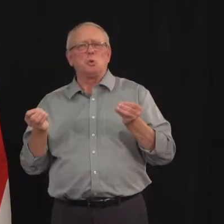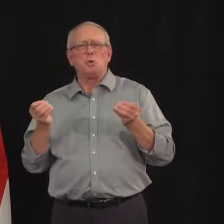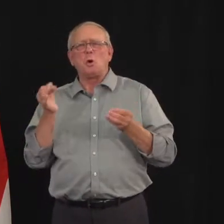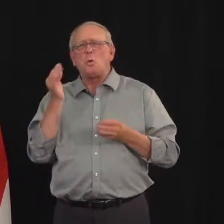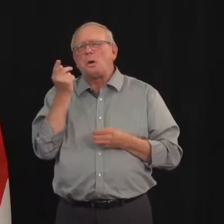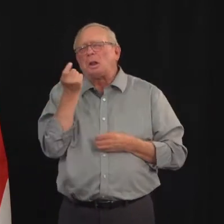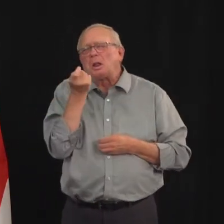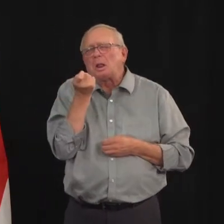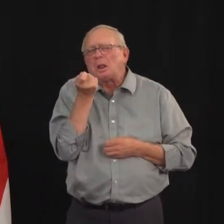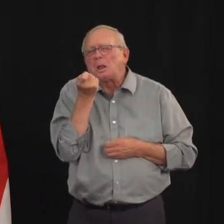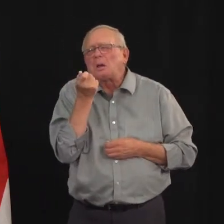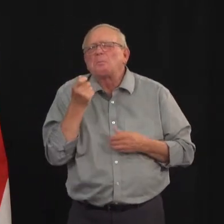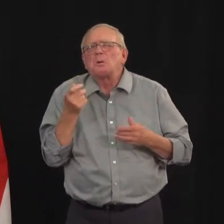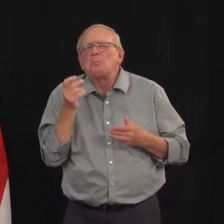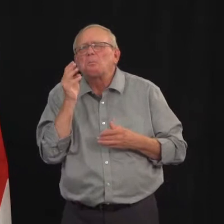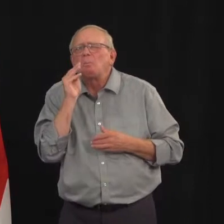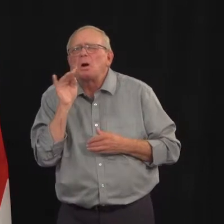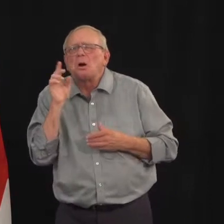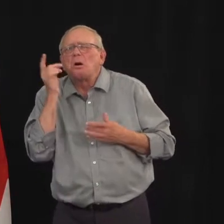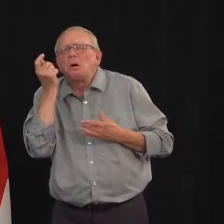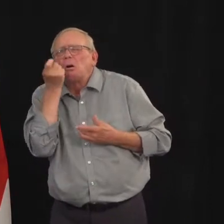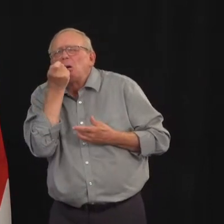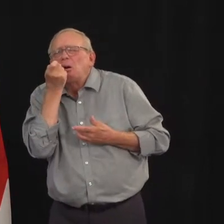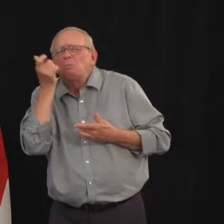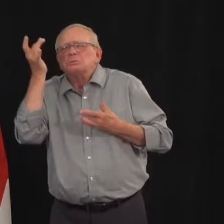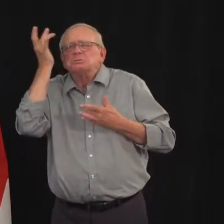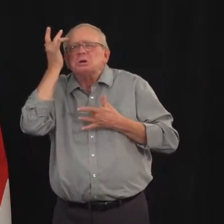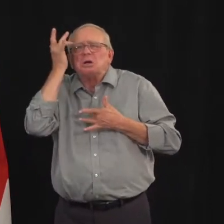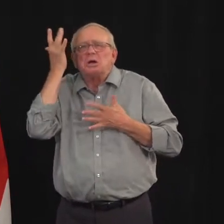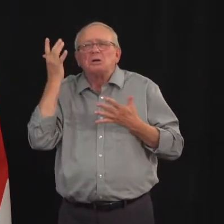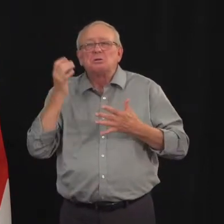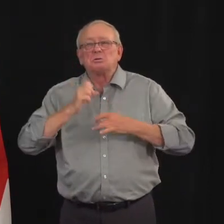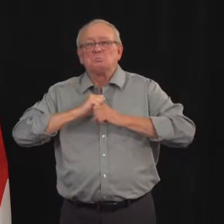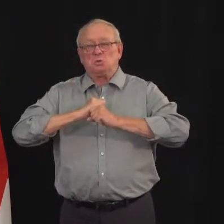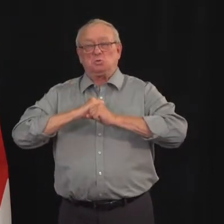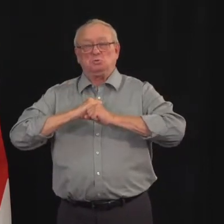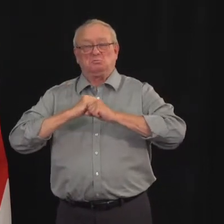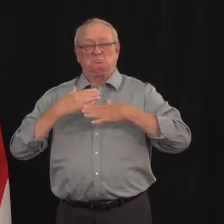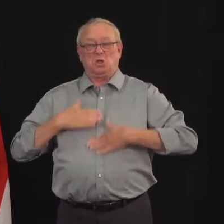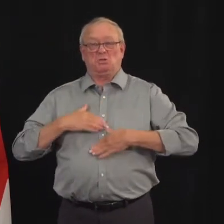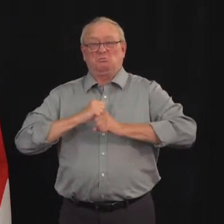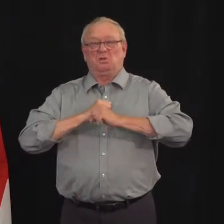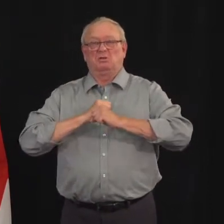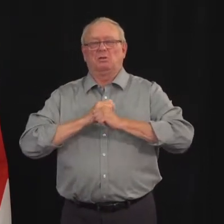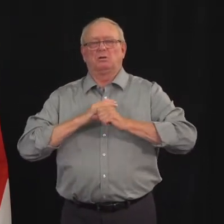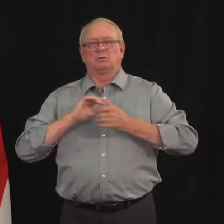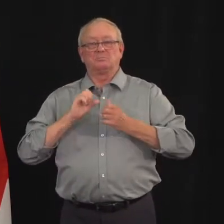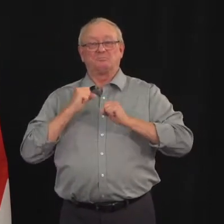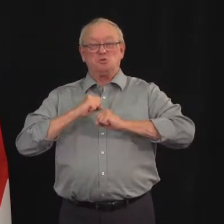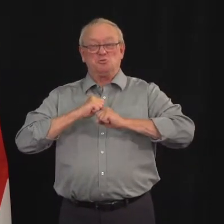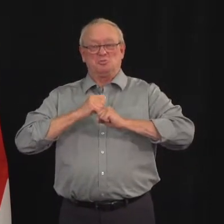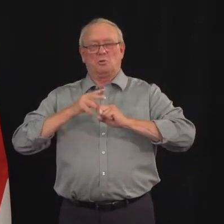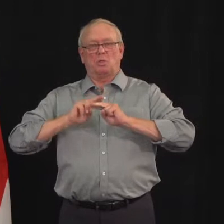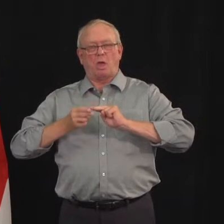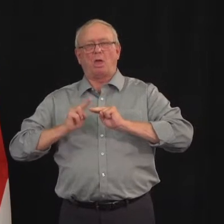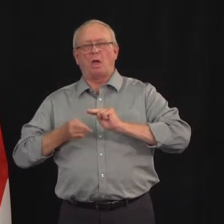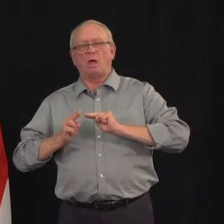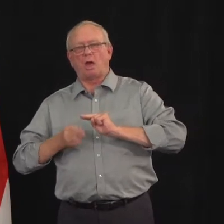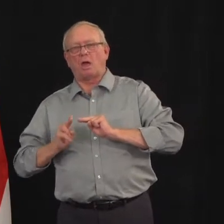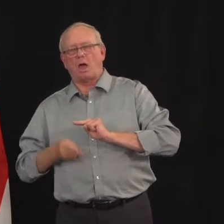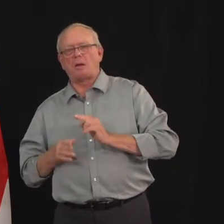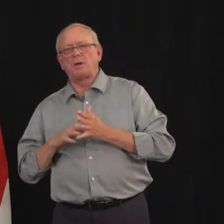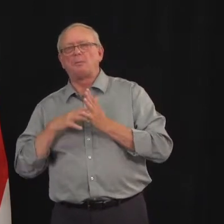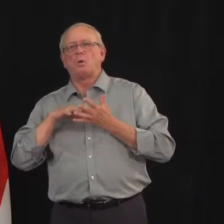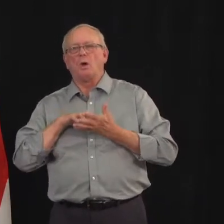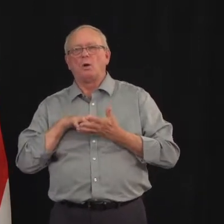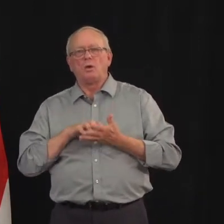in those antibody levels. And we know that children, for example, do tend to have milder or asymptomatic disease. So I think that it